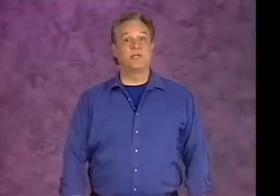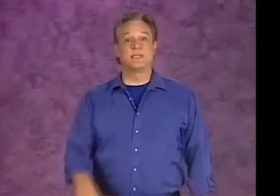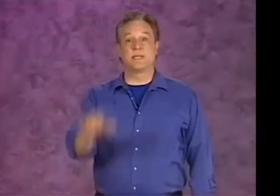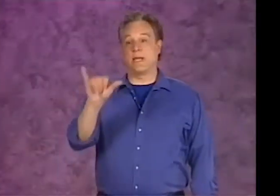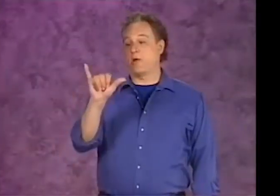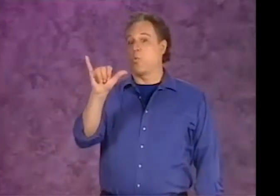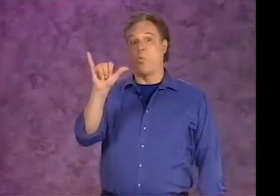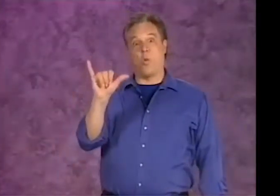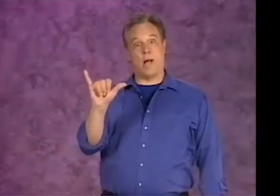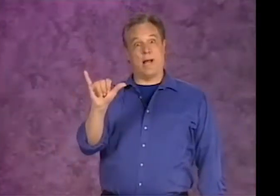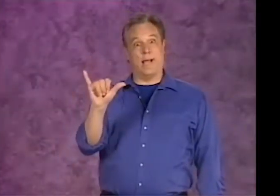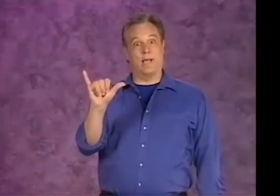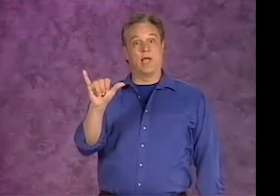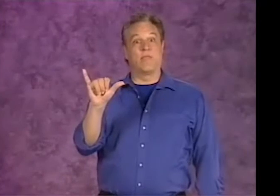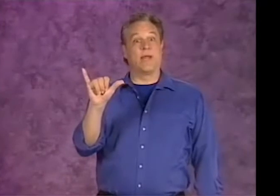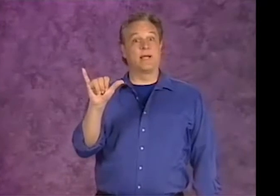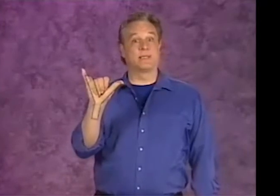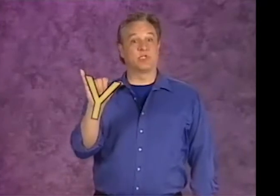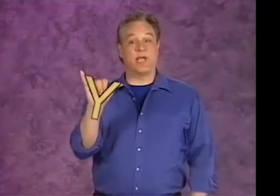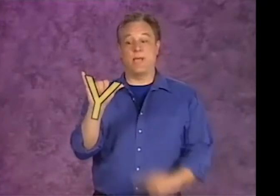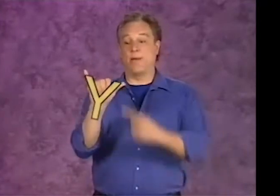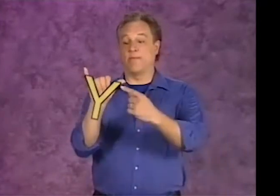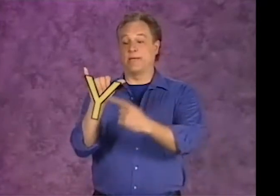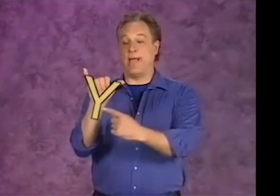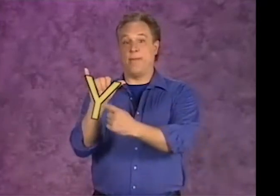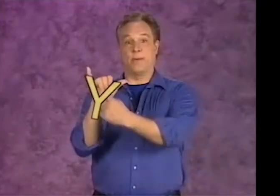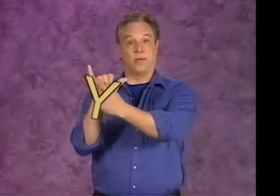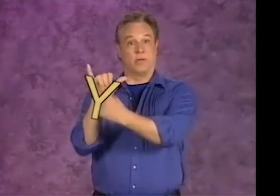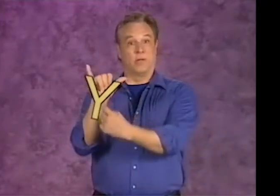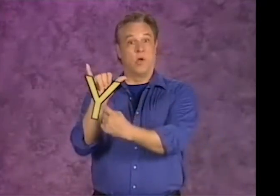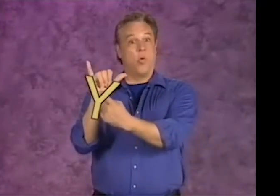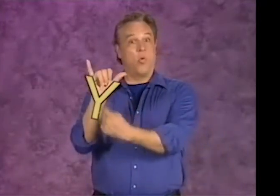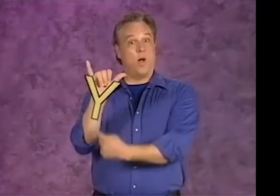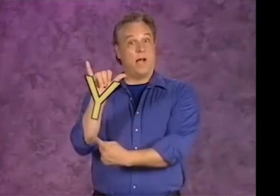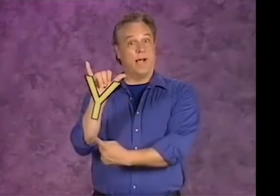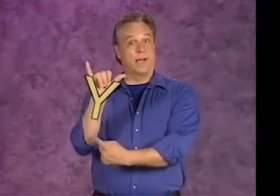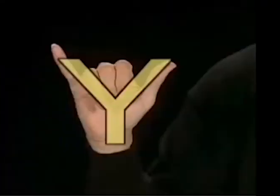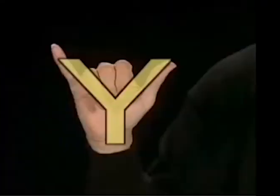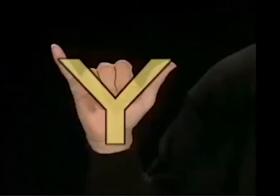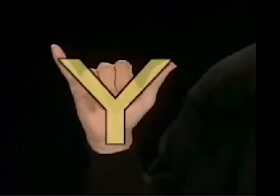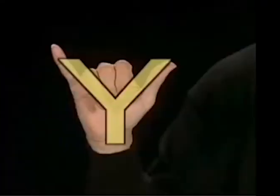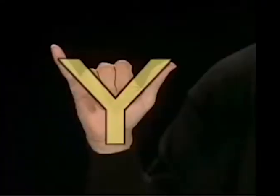This is the letter Y that has the shape of a capital Y.